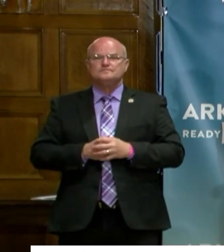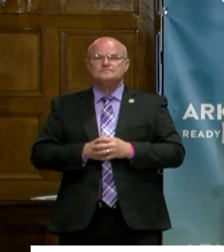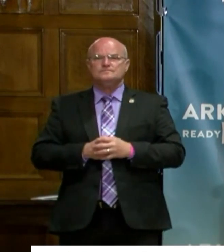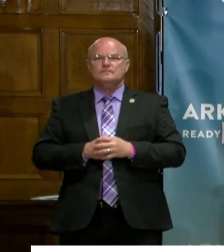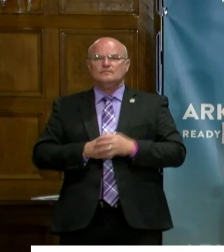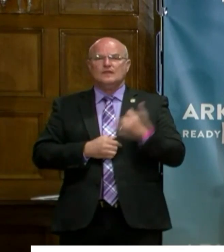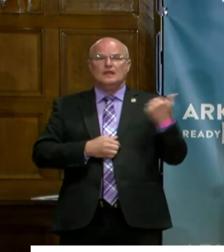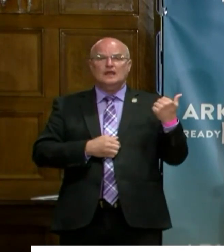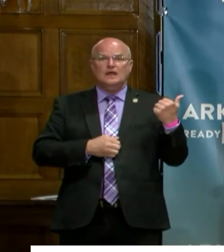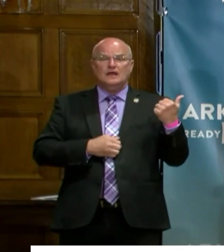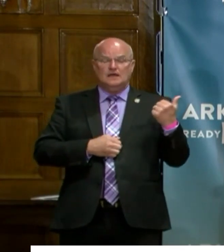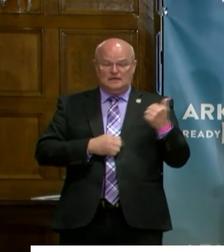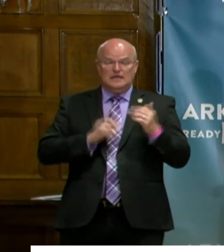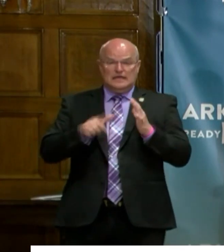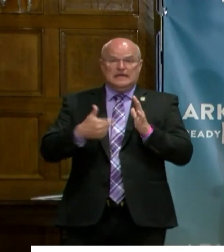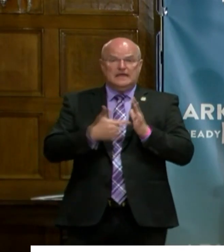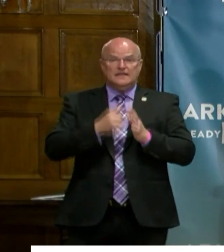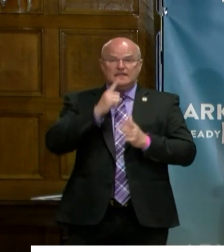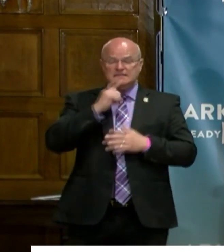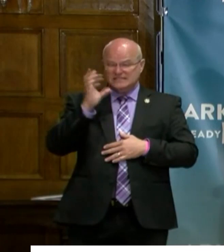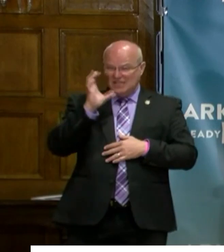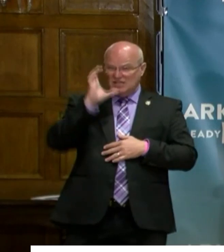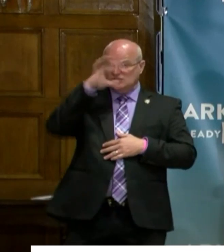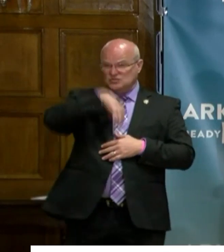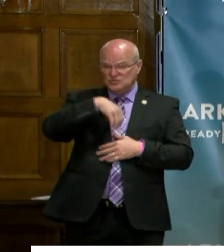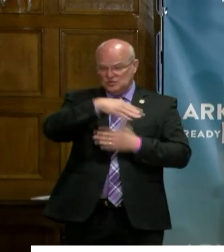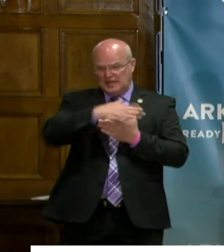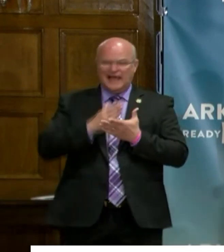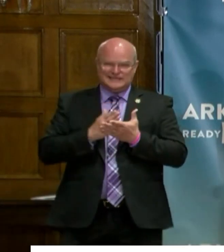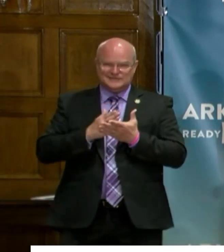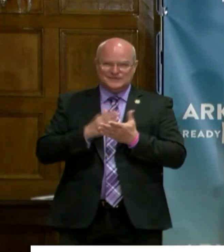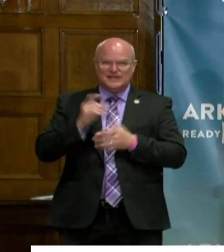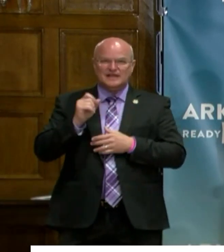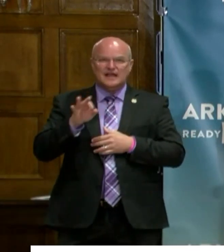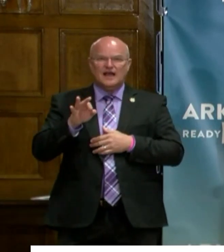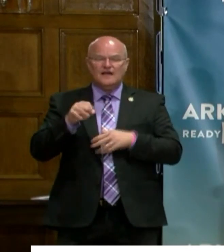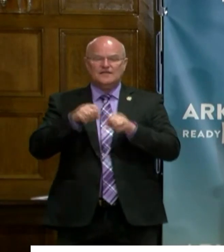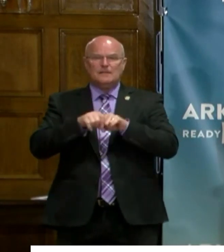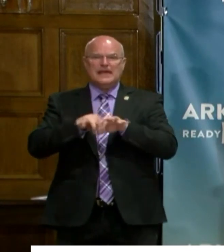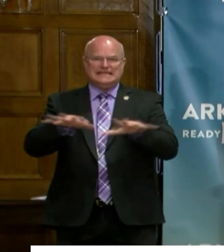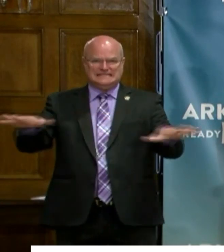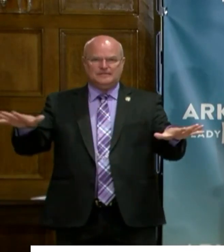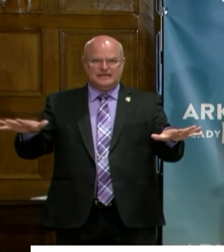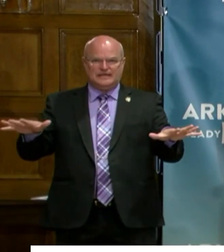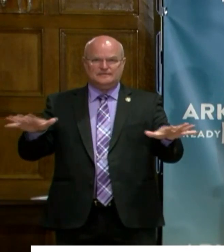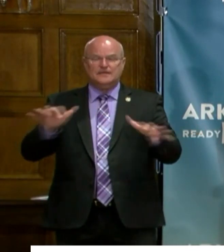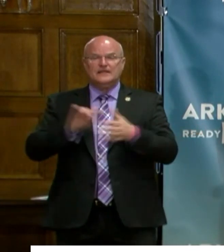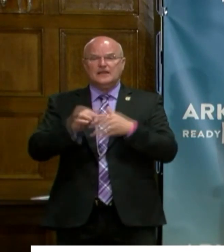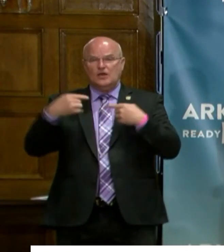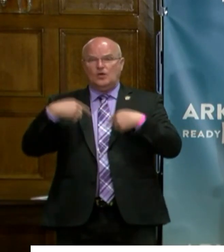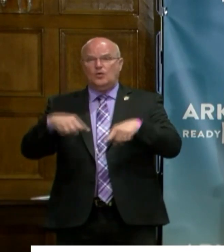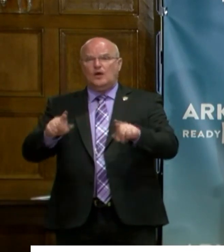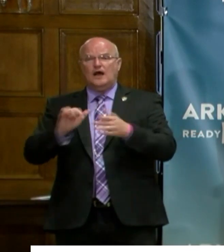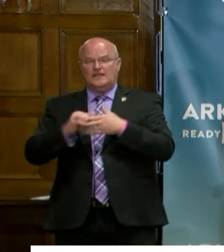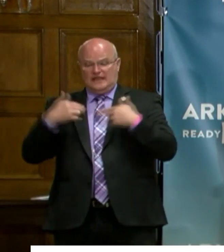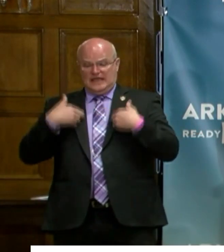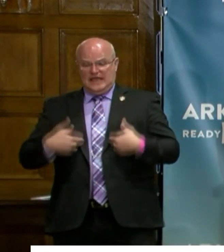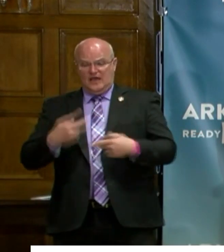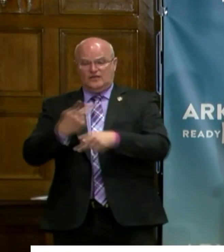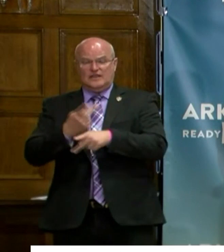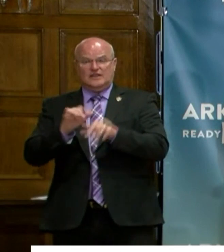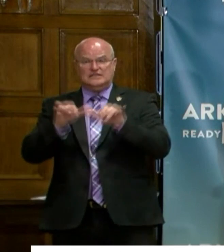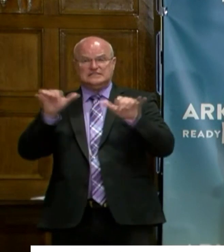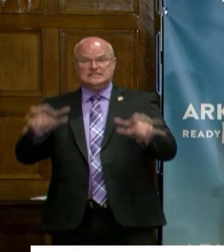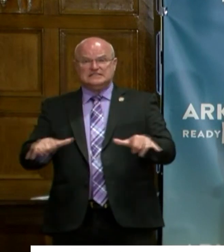the extraordinarily unusual aspect of the pandemic, that while the healthcare